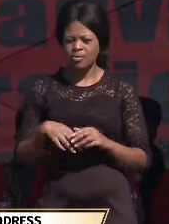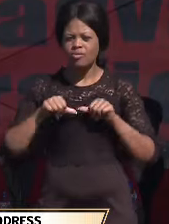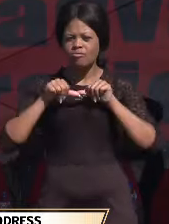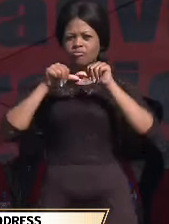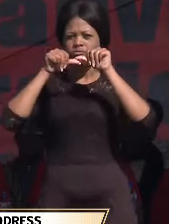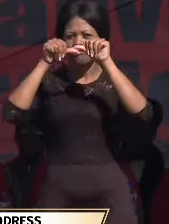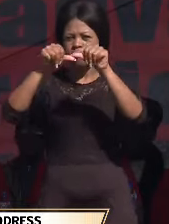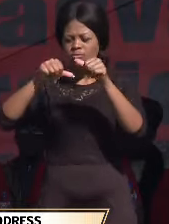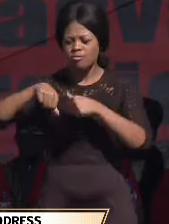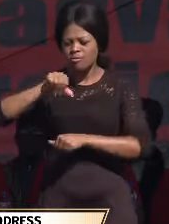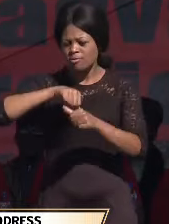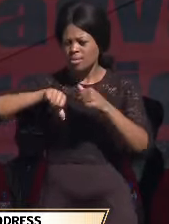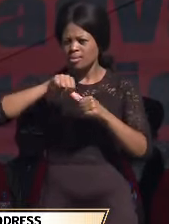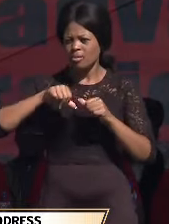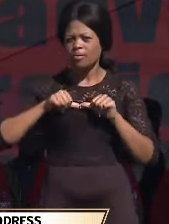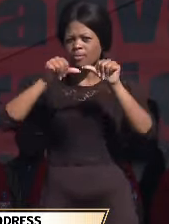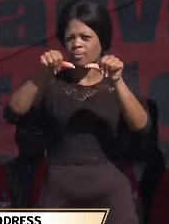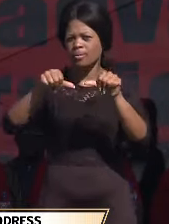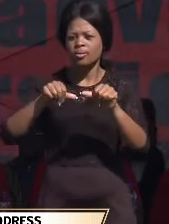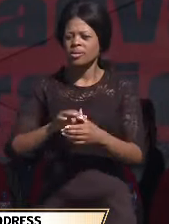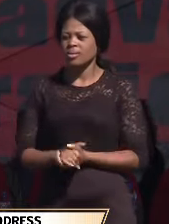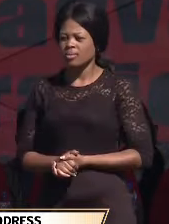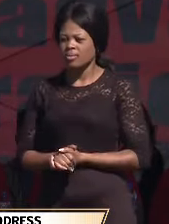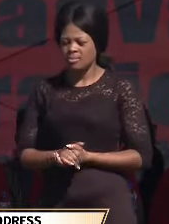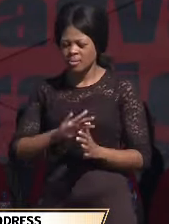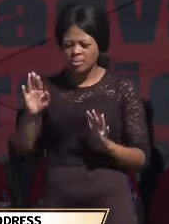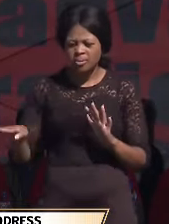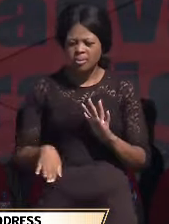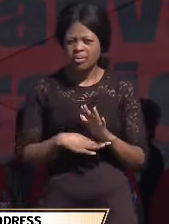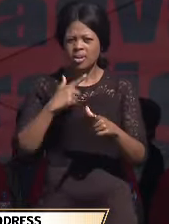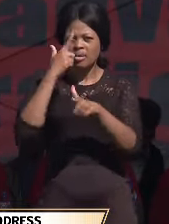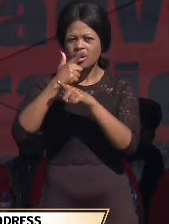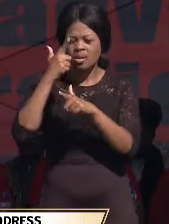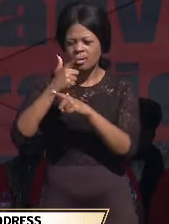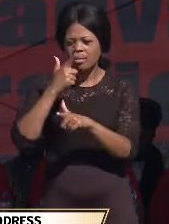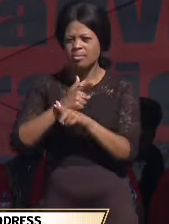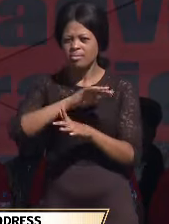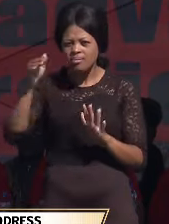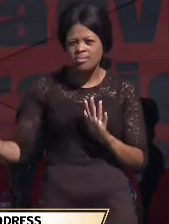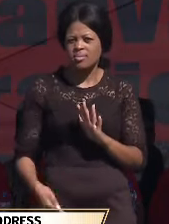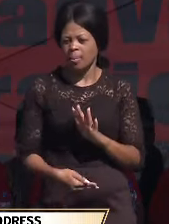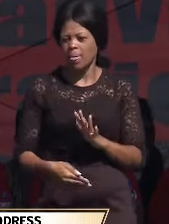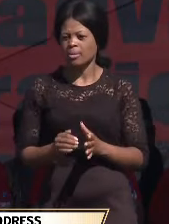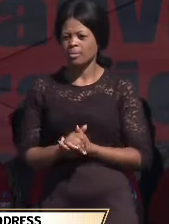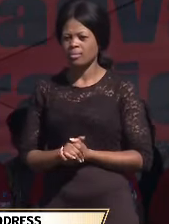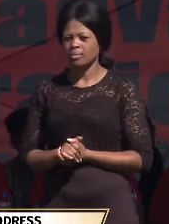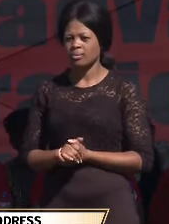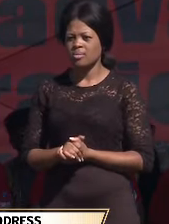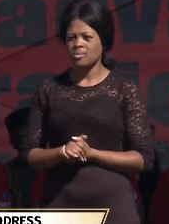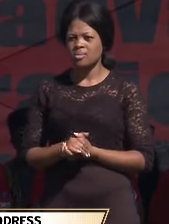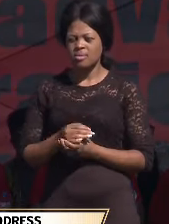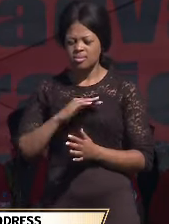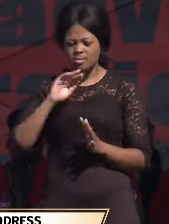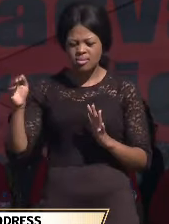Forward to socialism, forward! Phansi ngamalabor brokers, phansi!